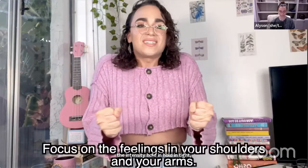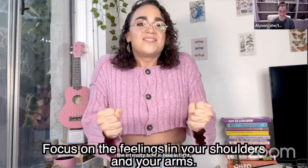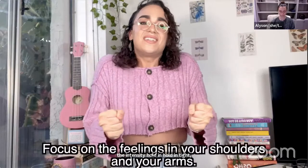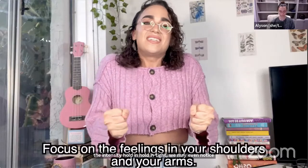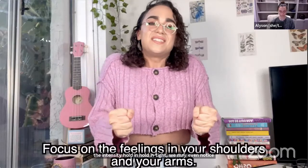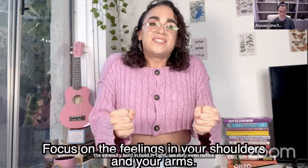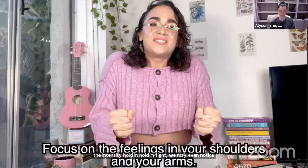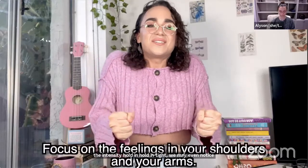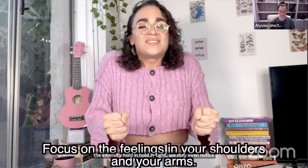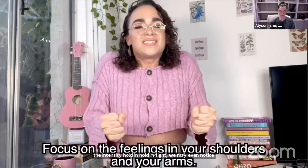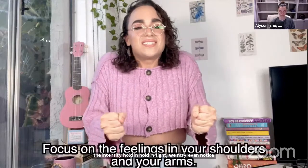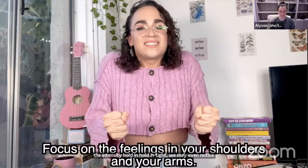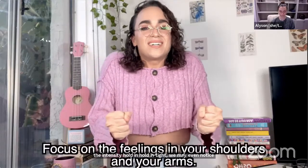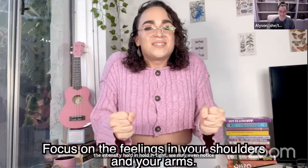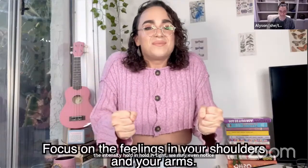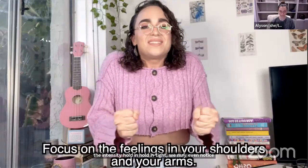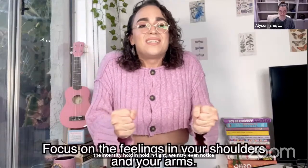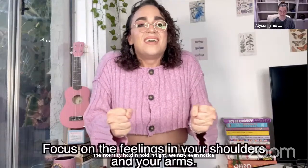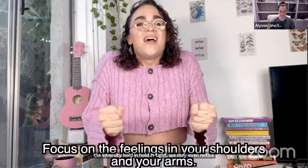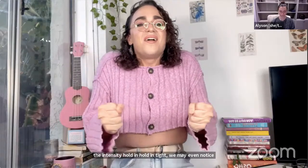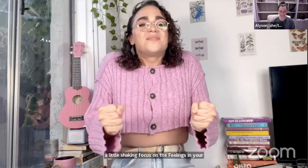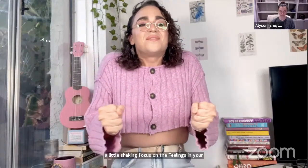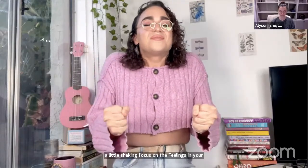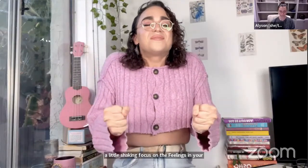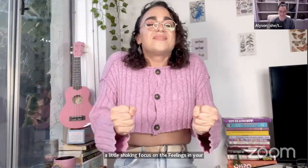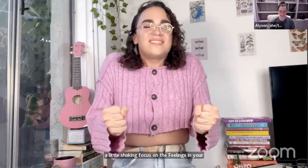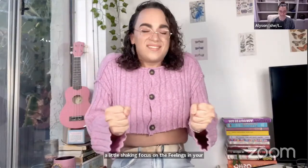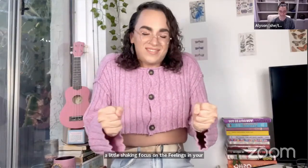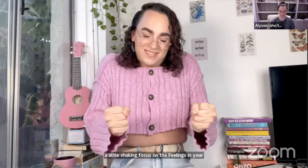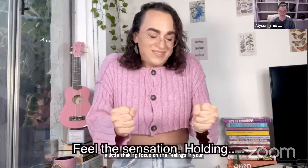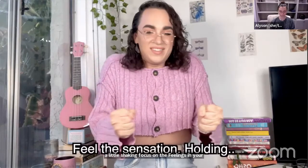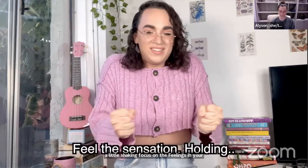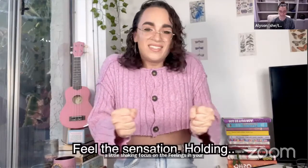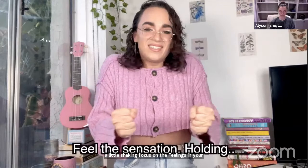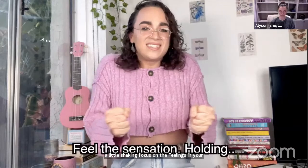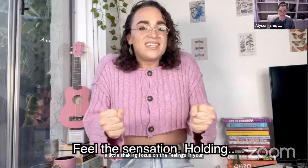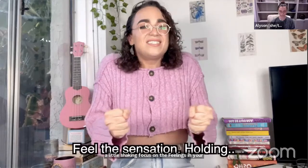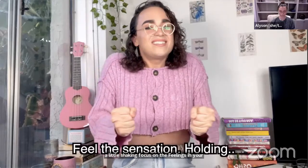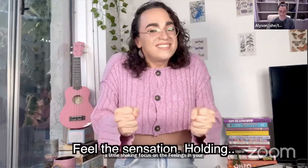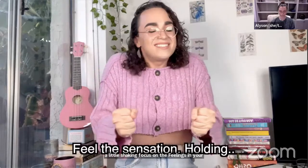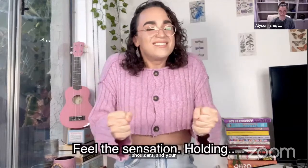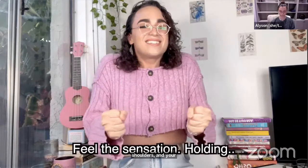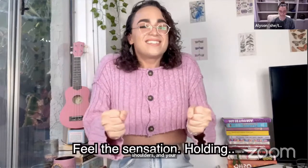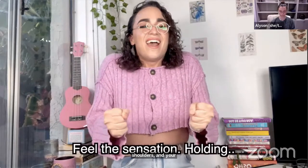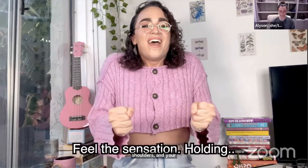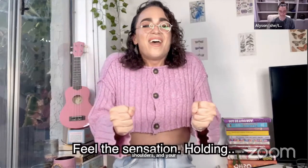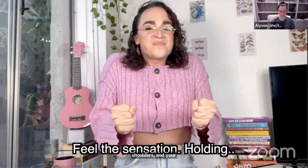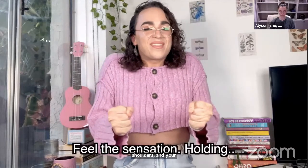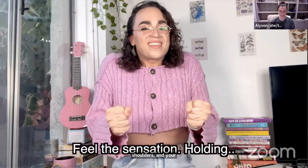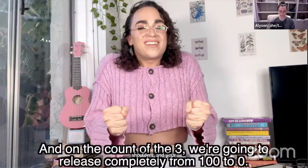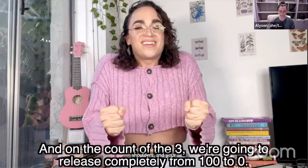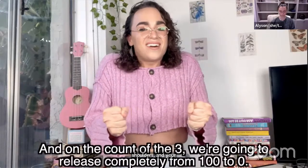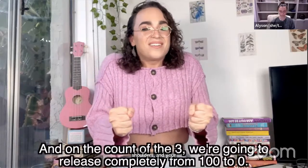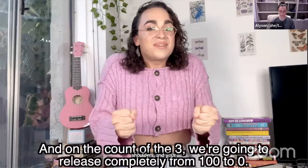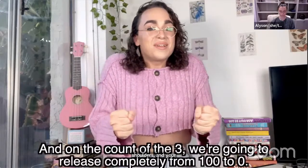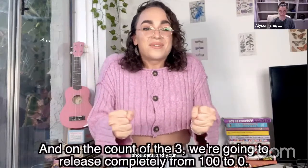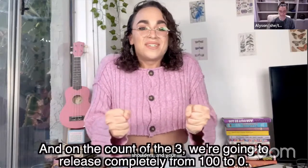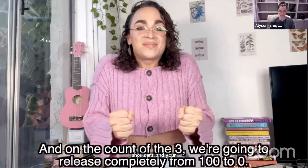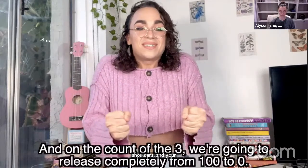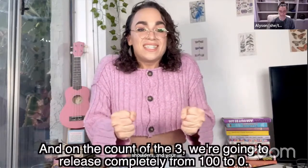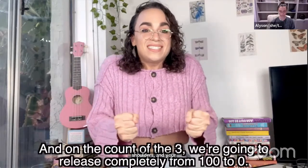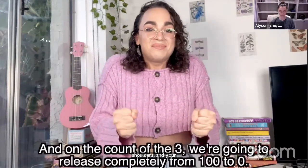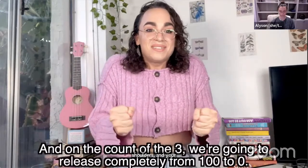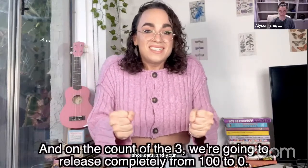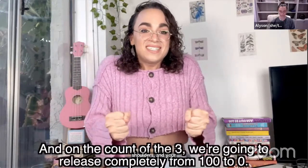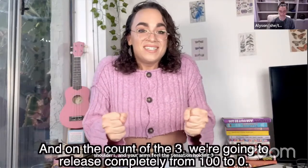Focus on the feelings in your shoulders and your arms. Feel the sensation holding. And on the count of 3, we're going